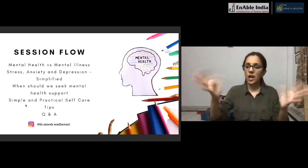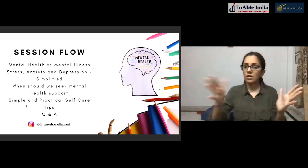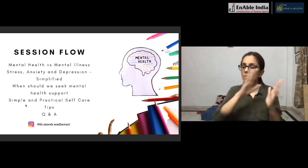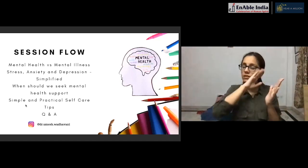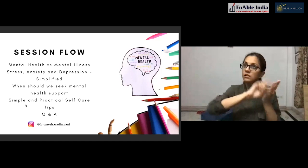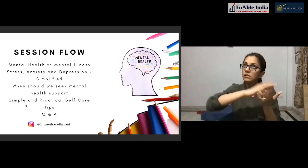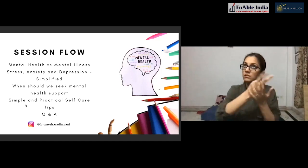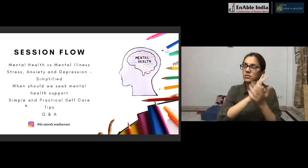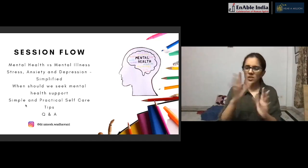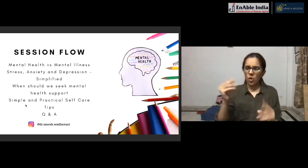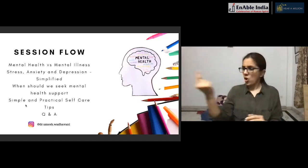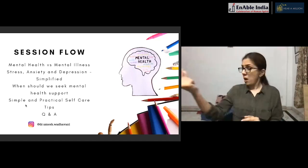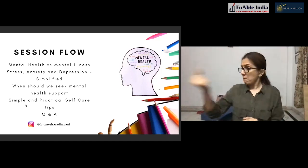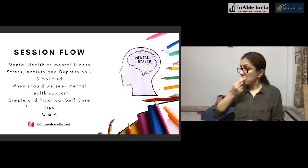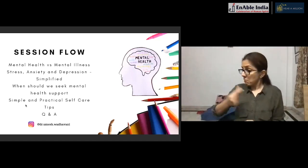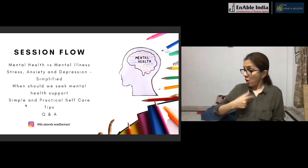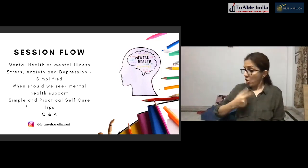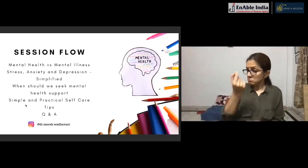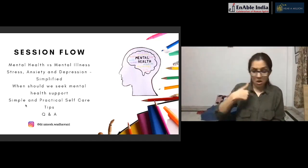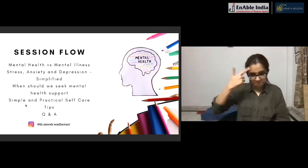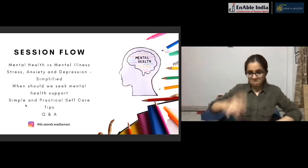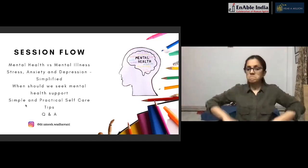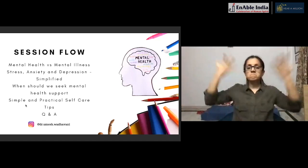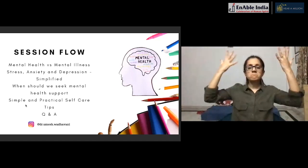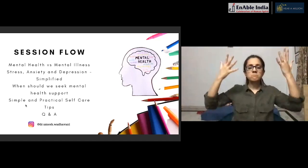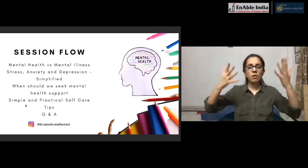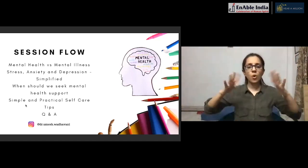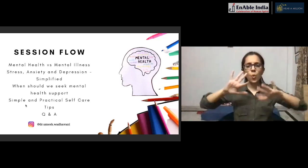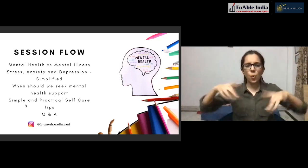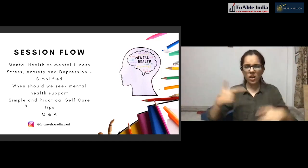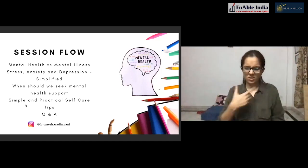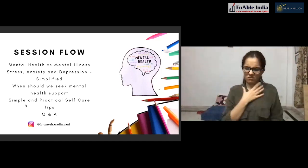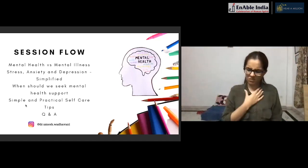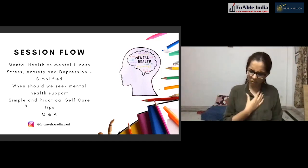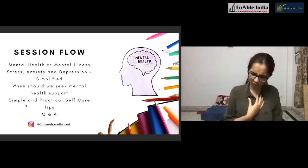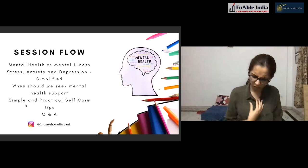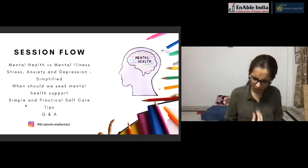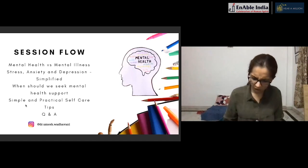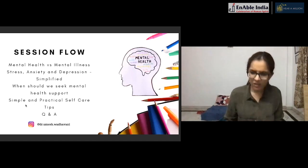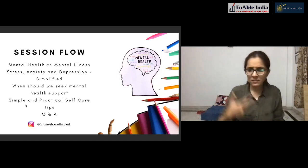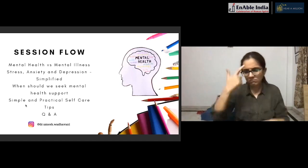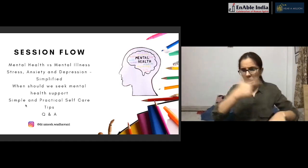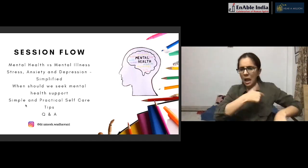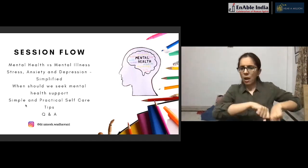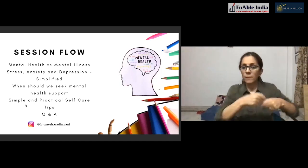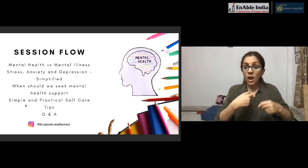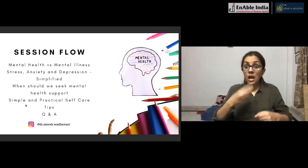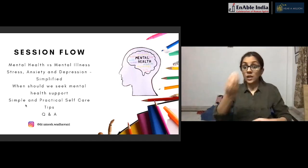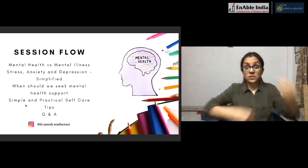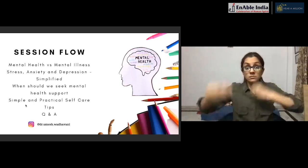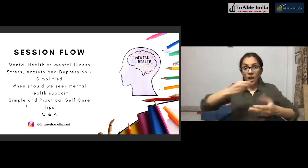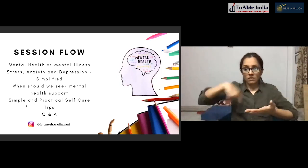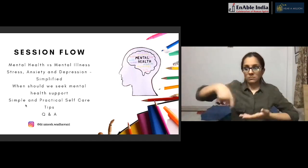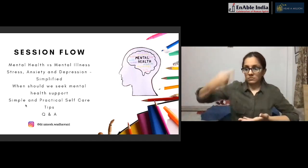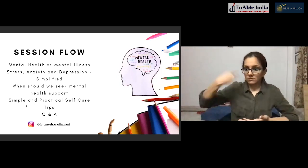easily. um, you you get sad for no reason. Then you eat. So when you are stressed, you eat a